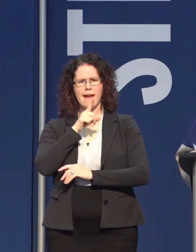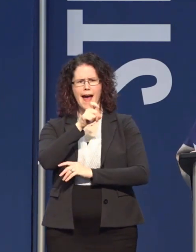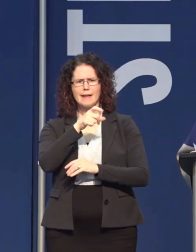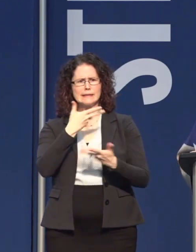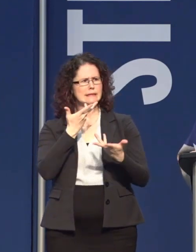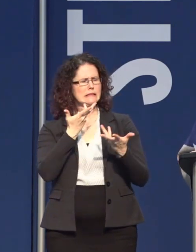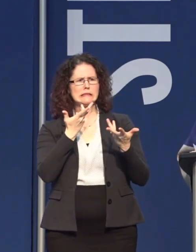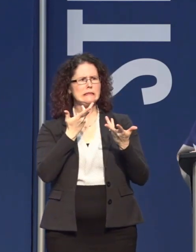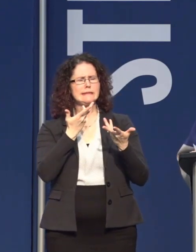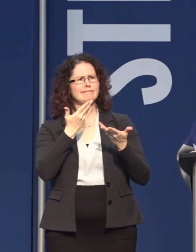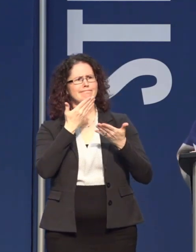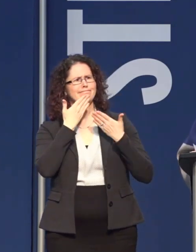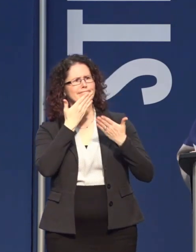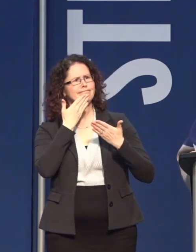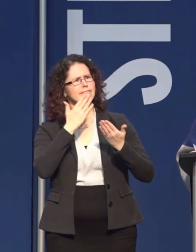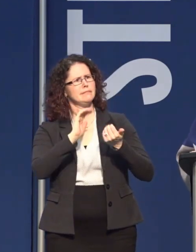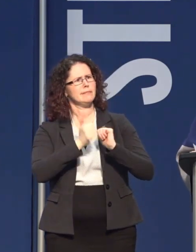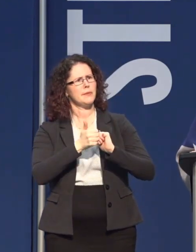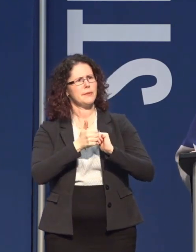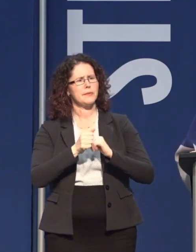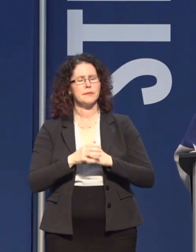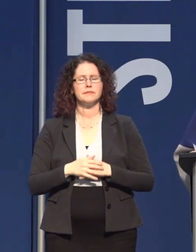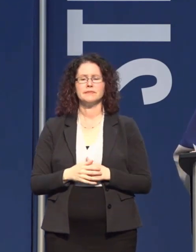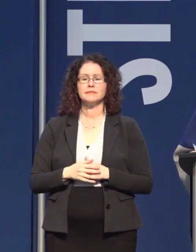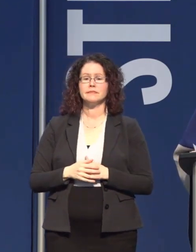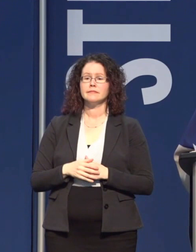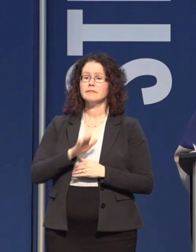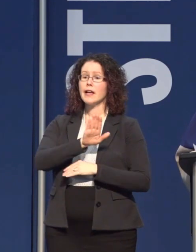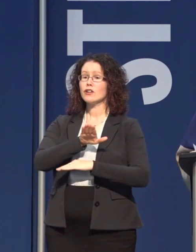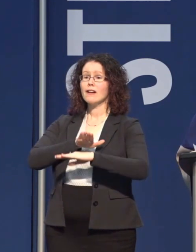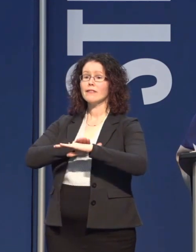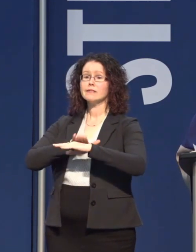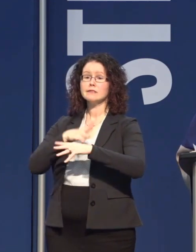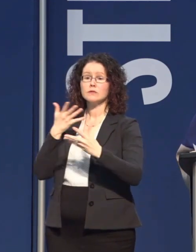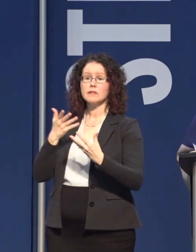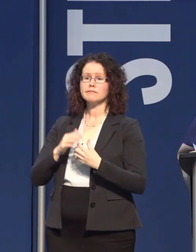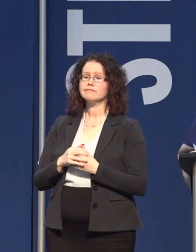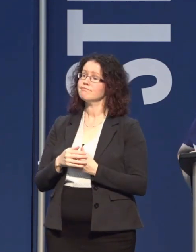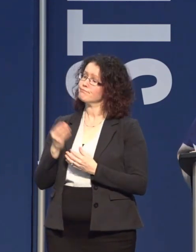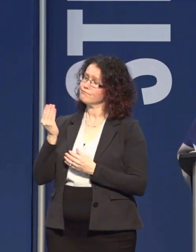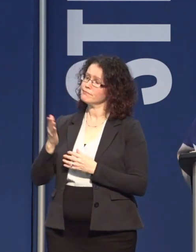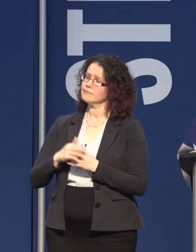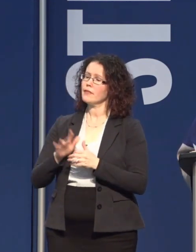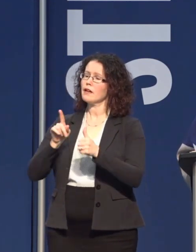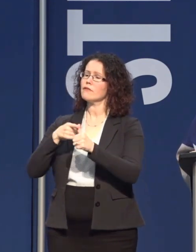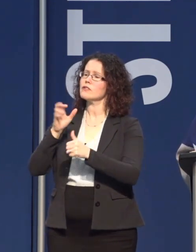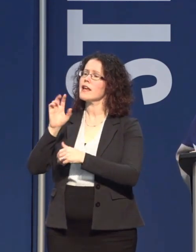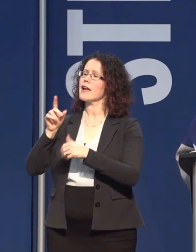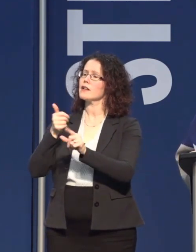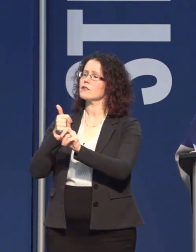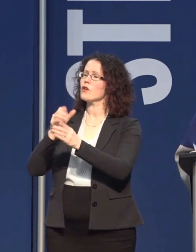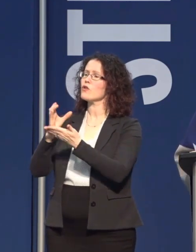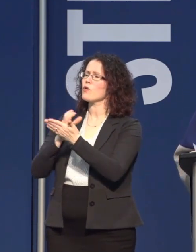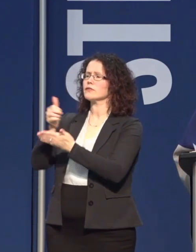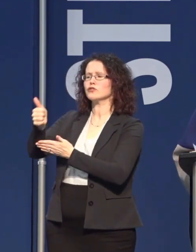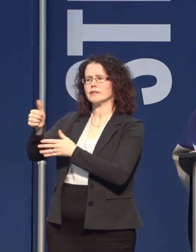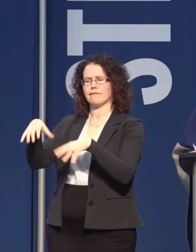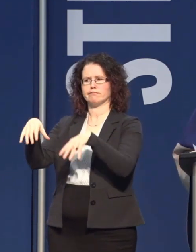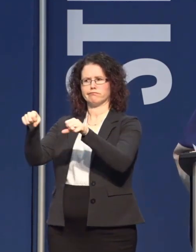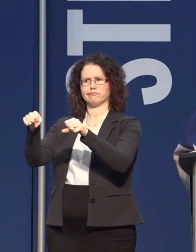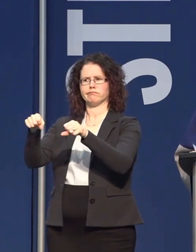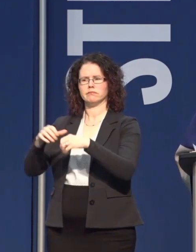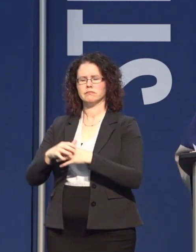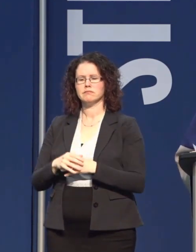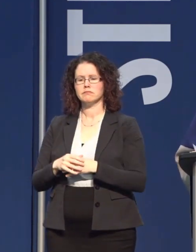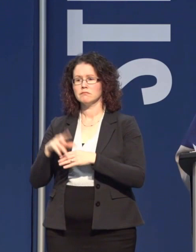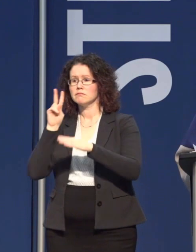and kindness. And she said, simply, someday, take a first aid course, because you may need